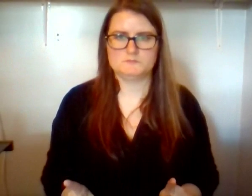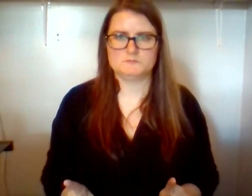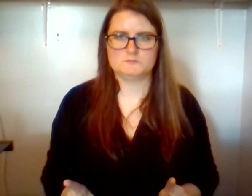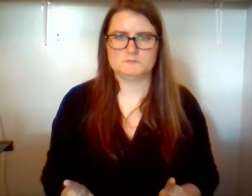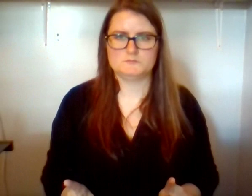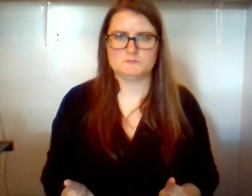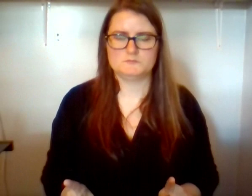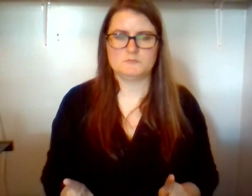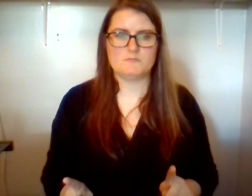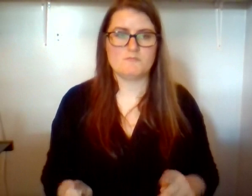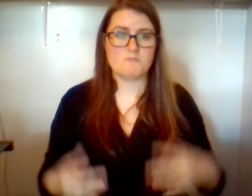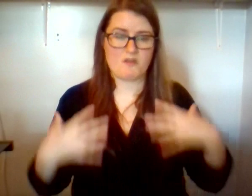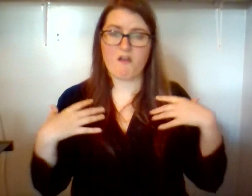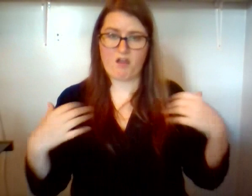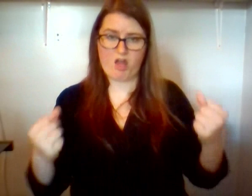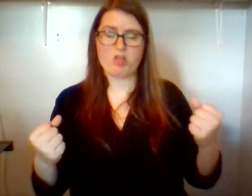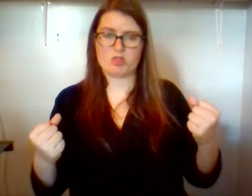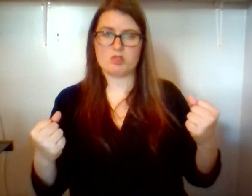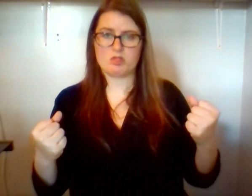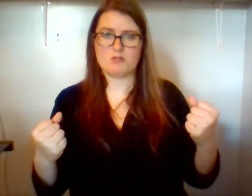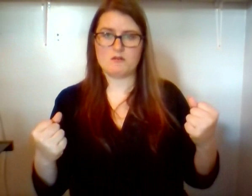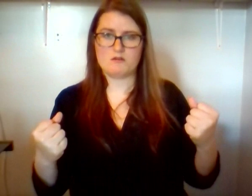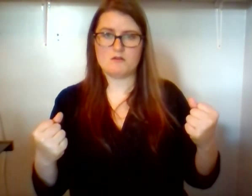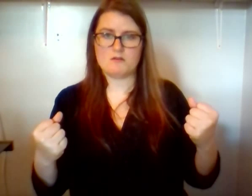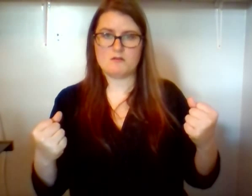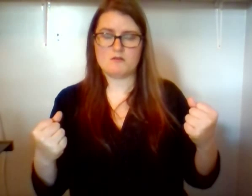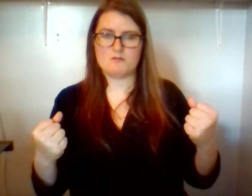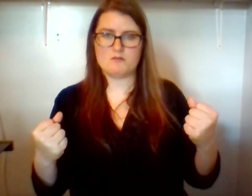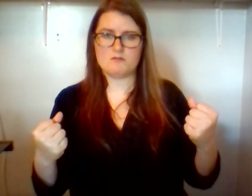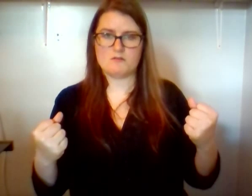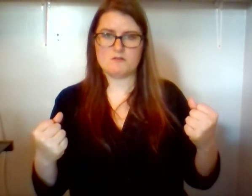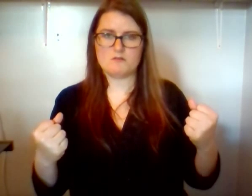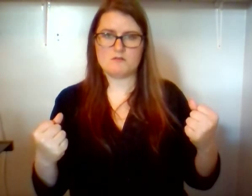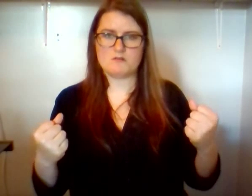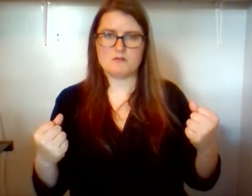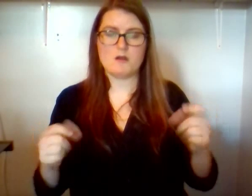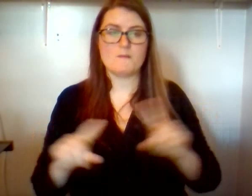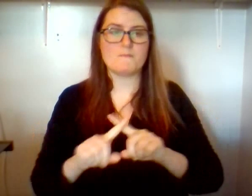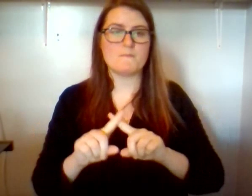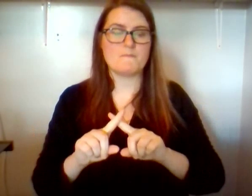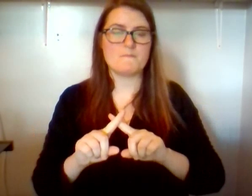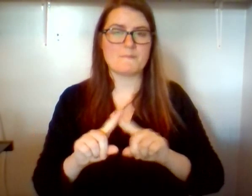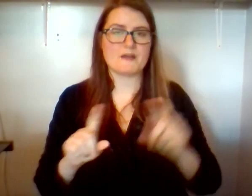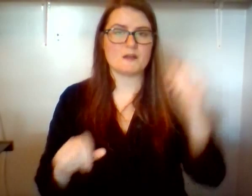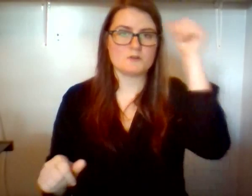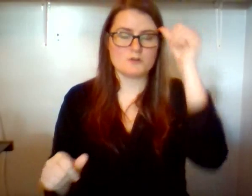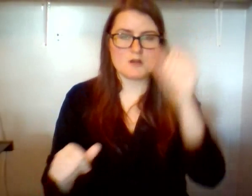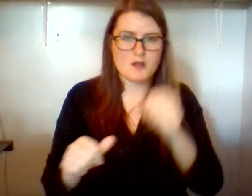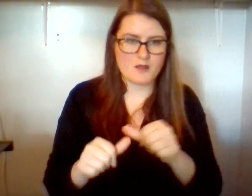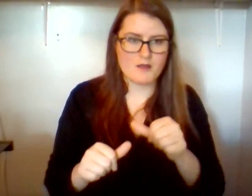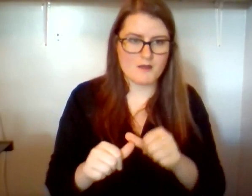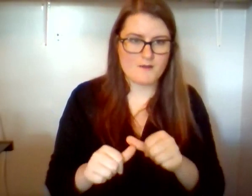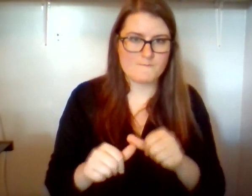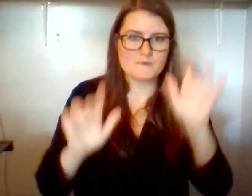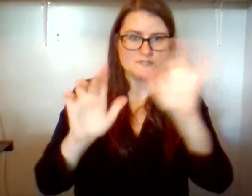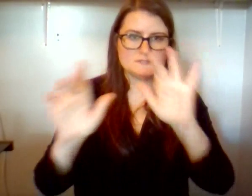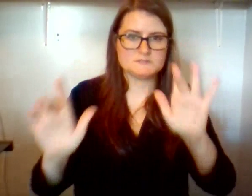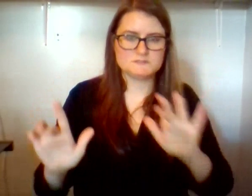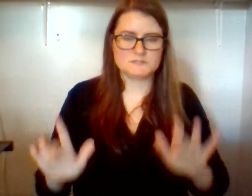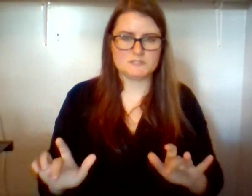healthy people as prelude to sexual intercourse. That's what it's for. It's